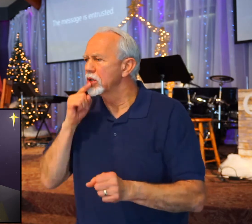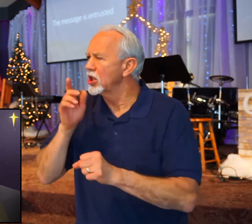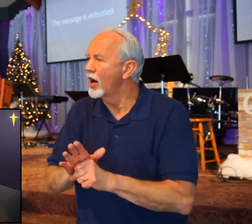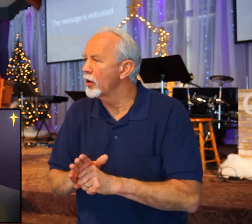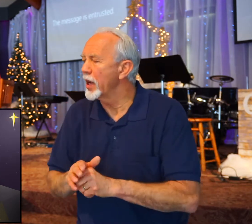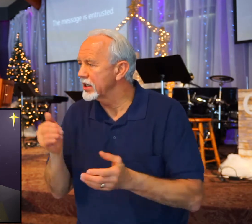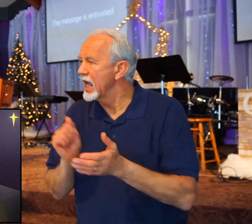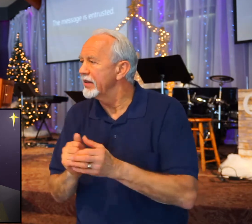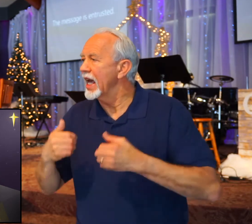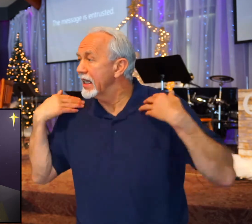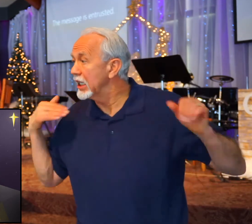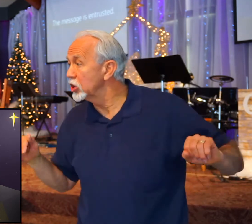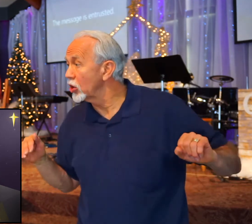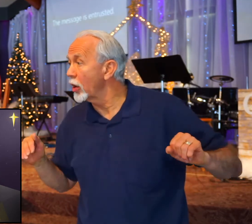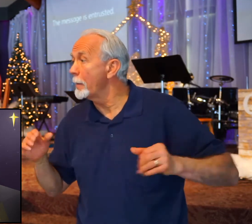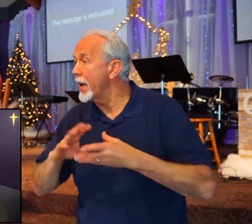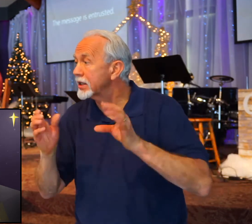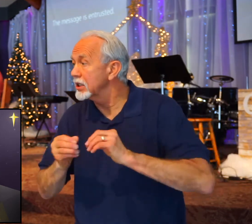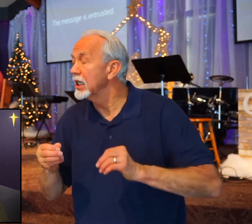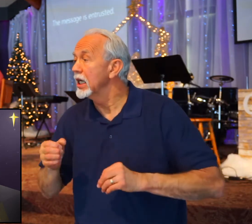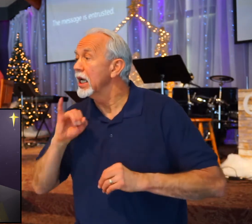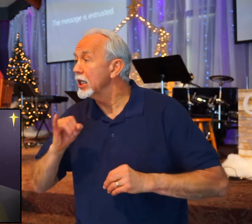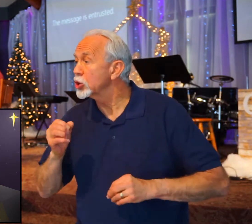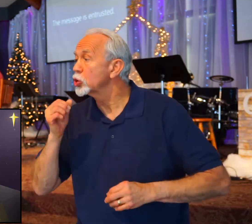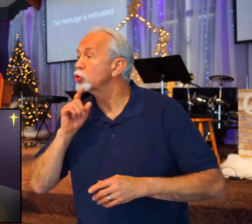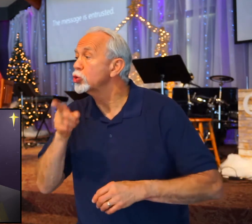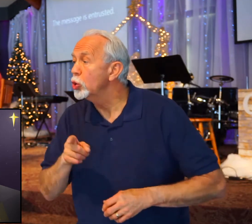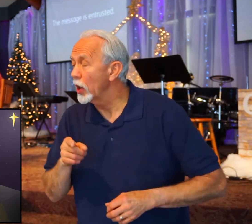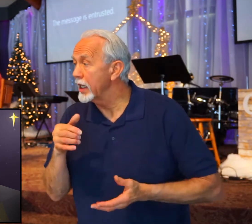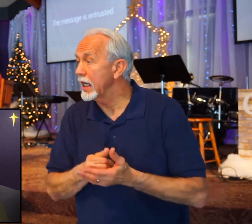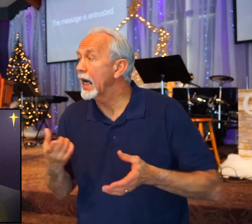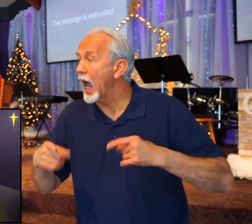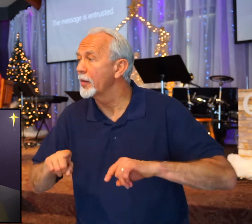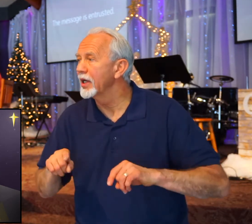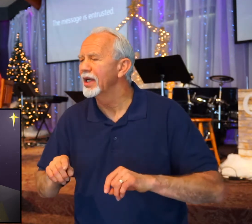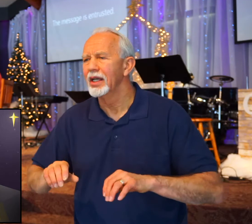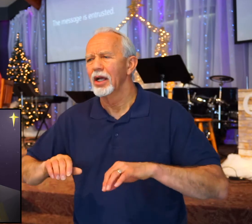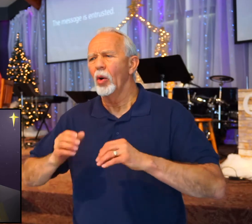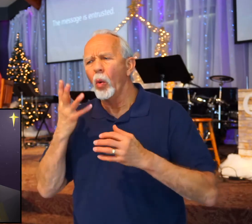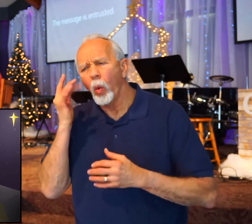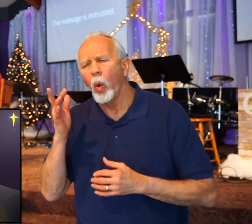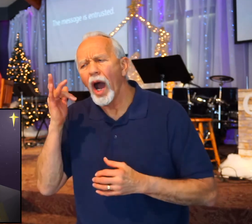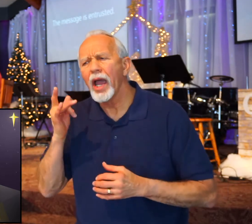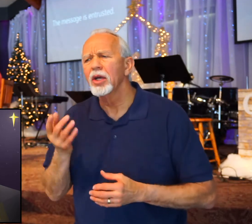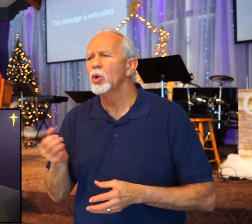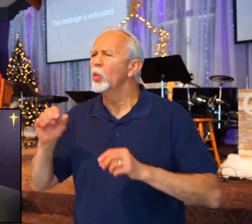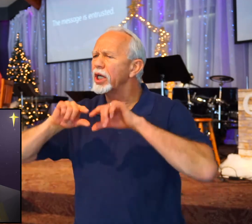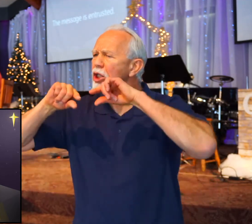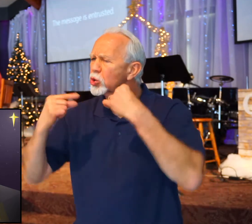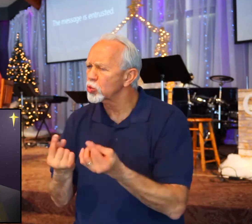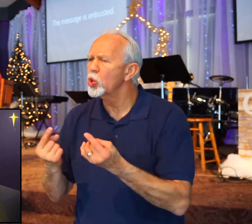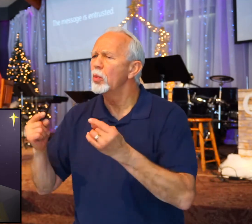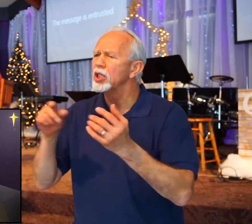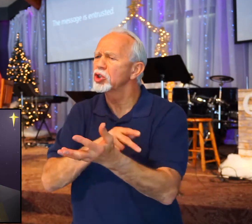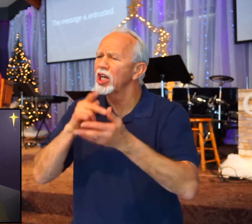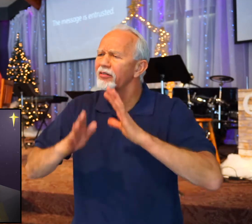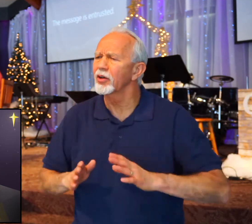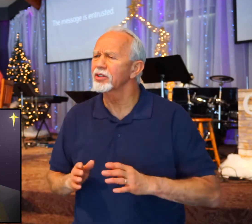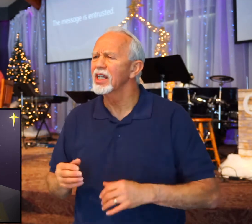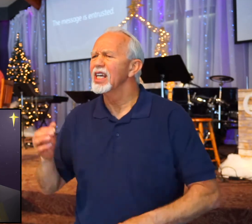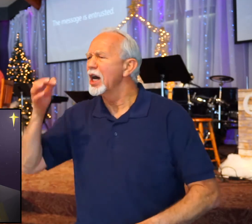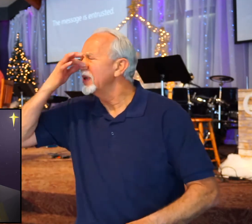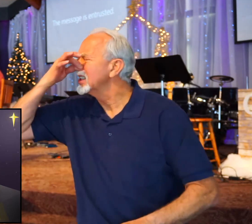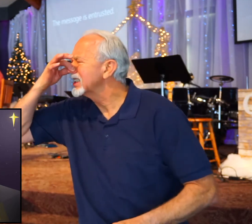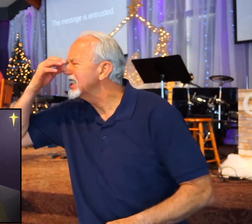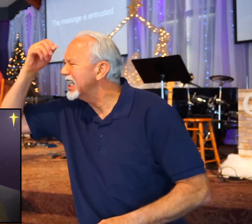angelic message was true and did happen. How else and why else would a group of shepherds, a bunch of stinky